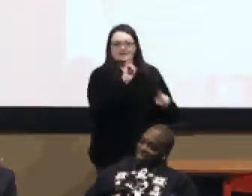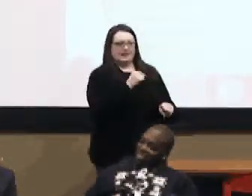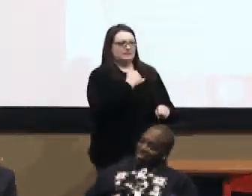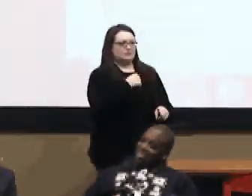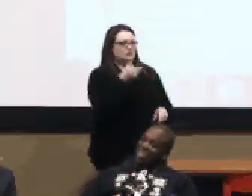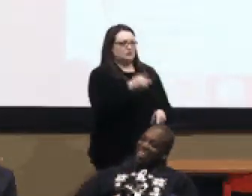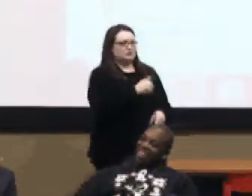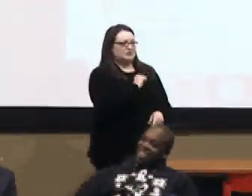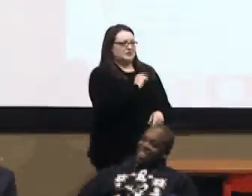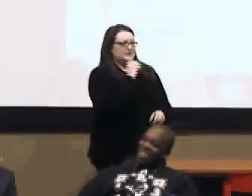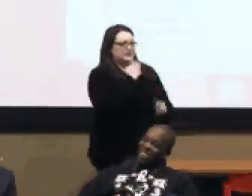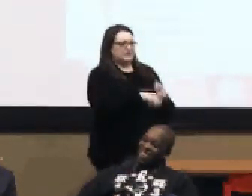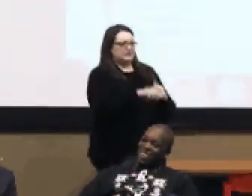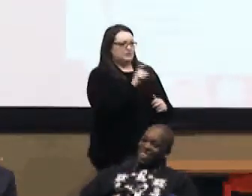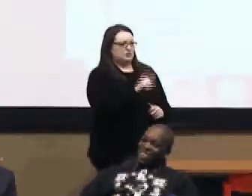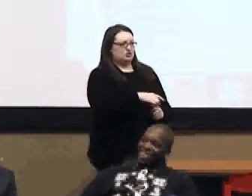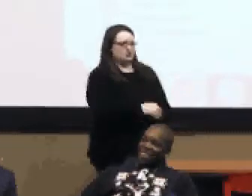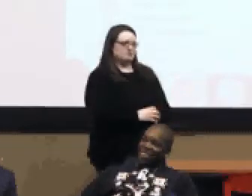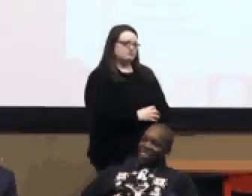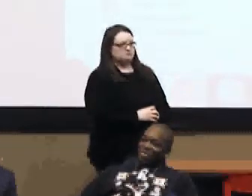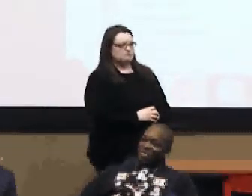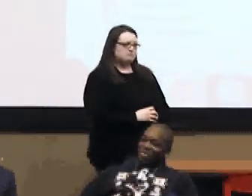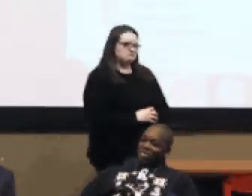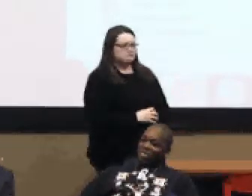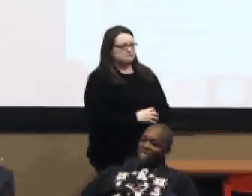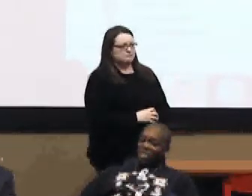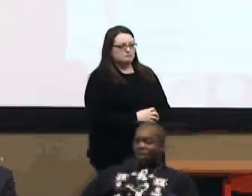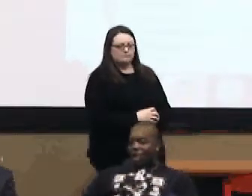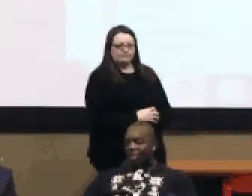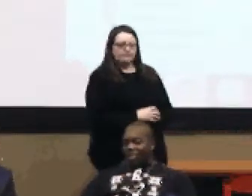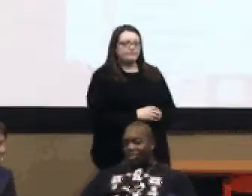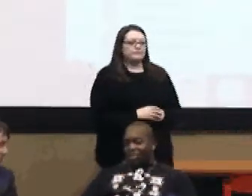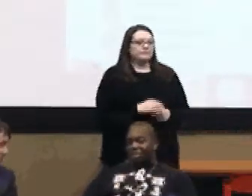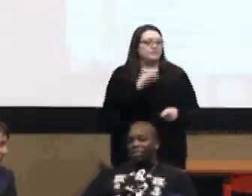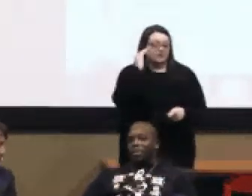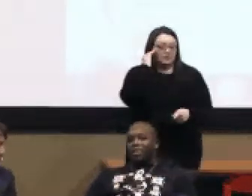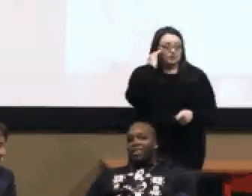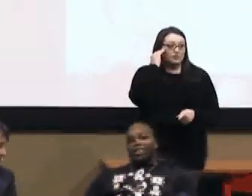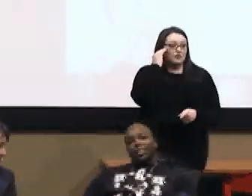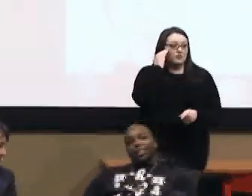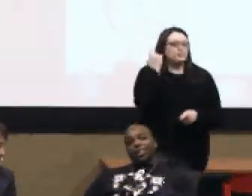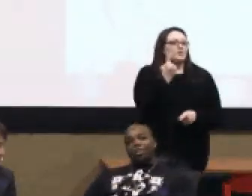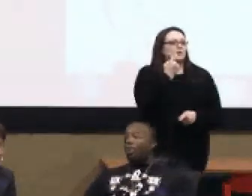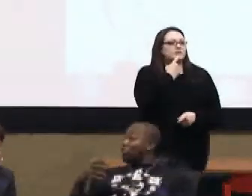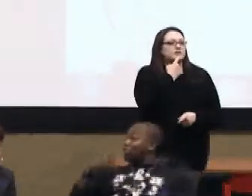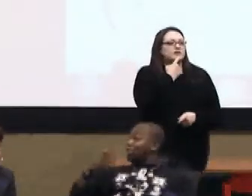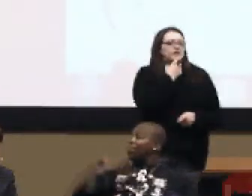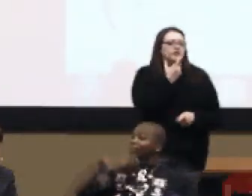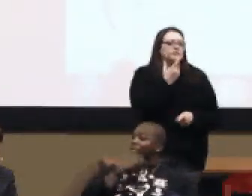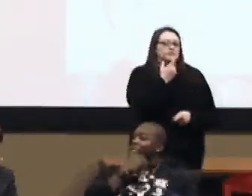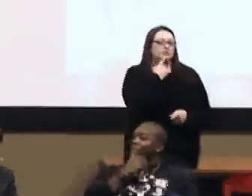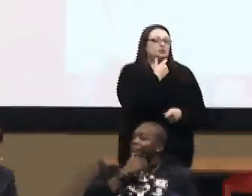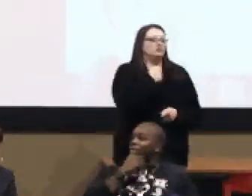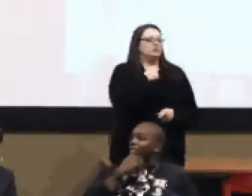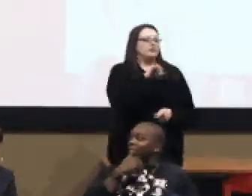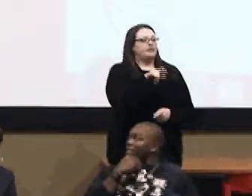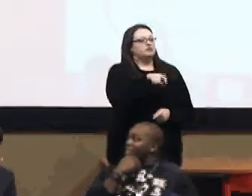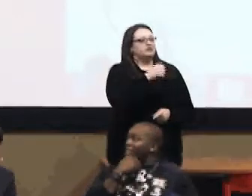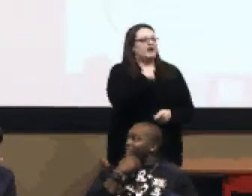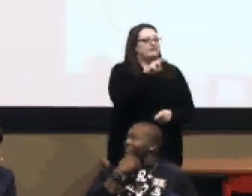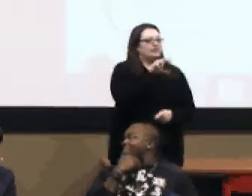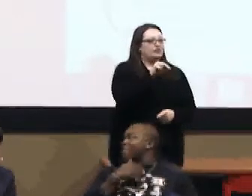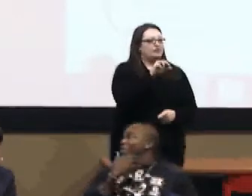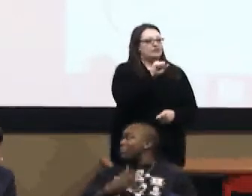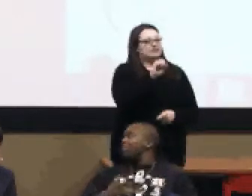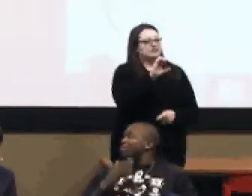a very hard question. You know, you always say, or you've been told you should have your